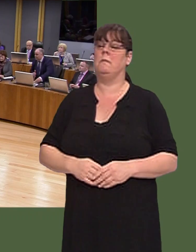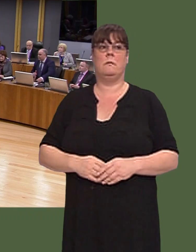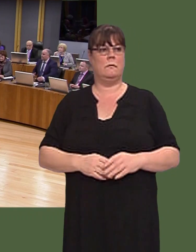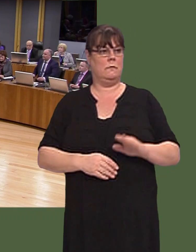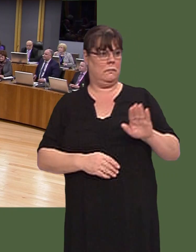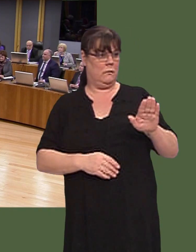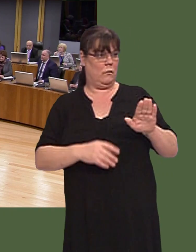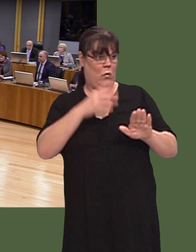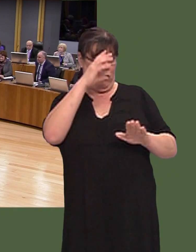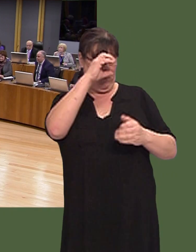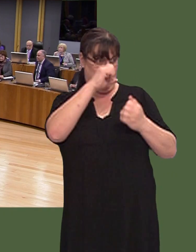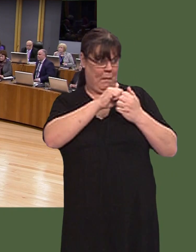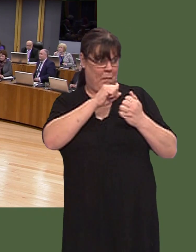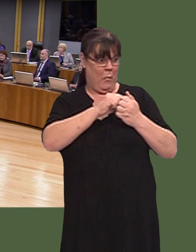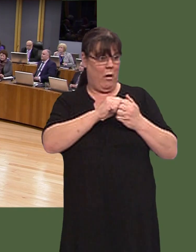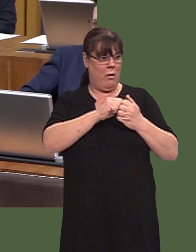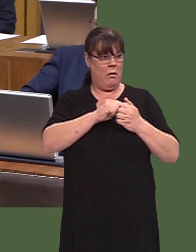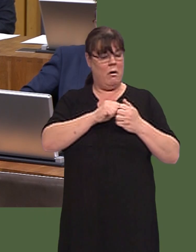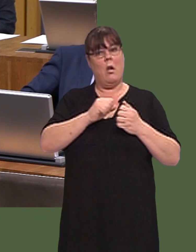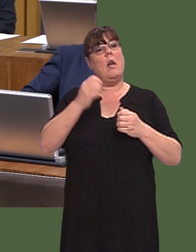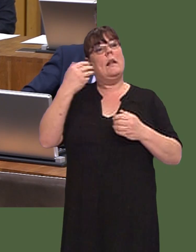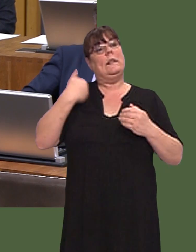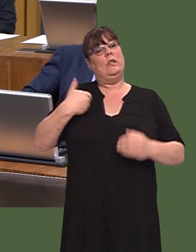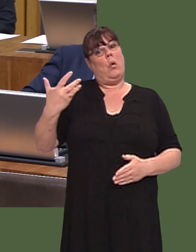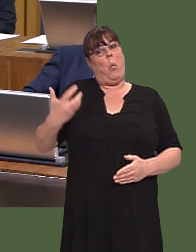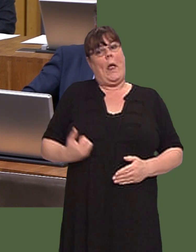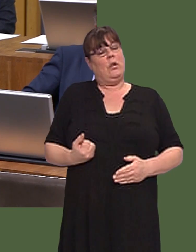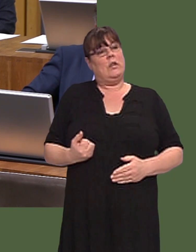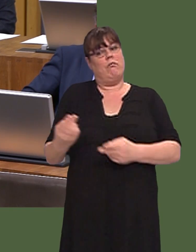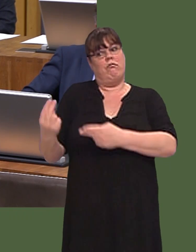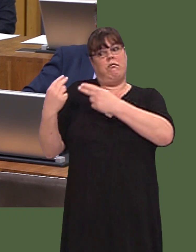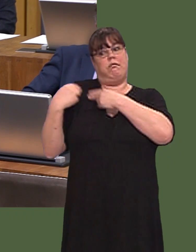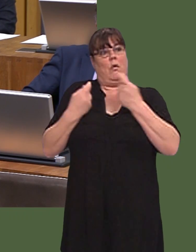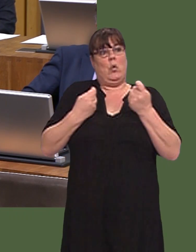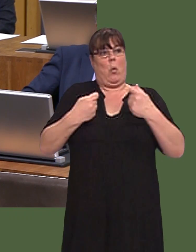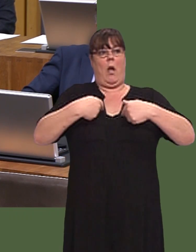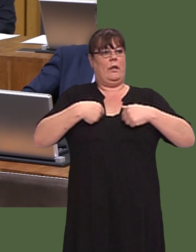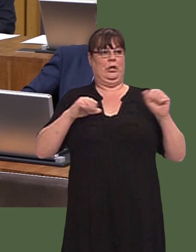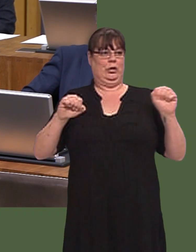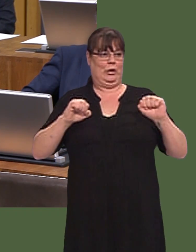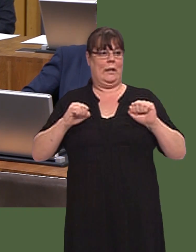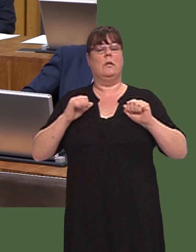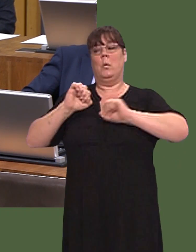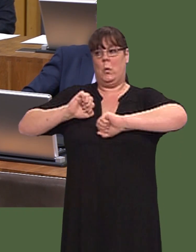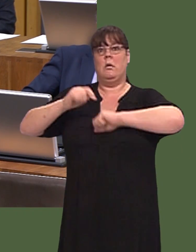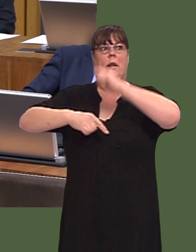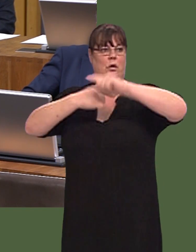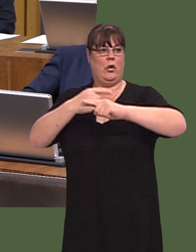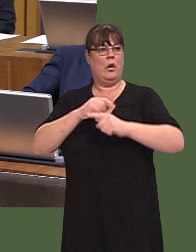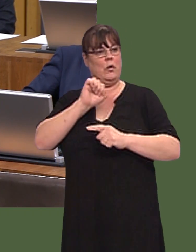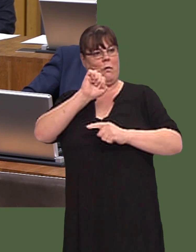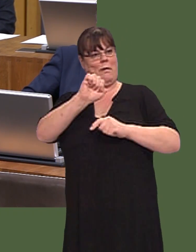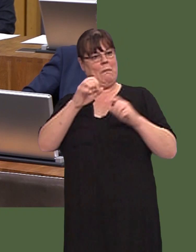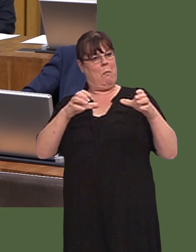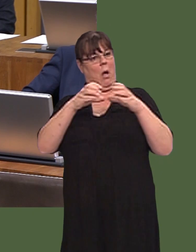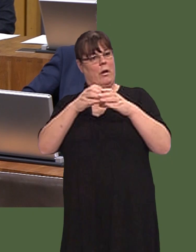him with regard to a drug, that a drug has been prescribed that is said to be addictive after 3 days. I mean, if that's correct, then